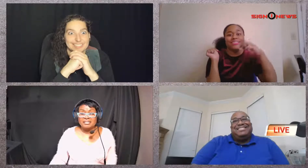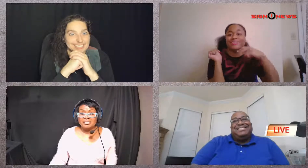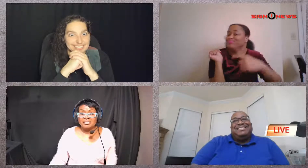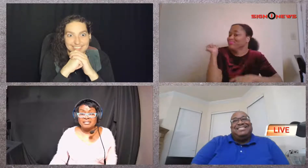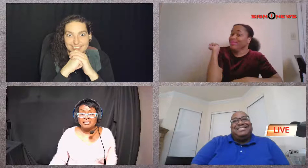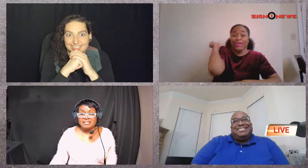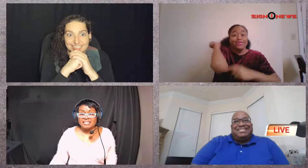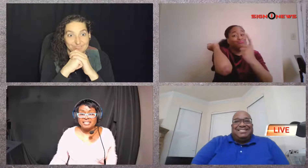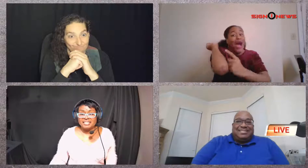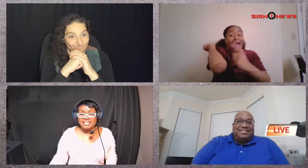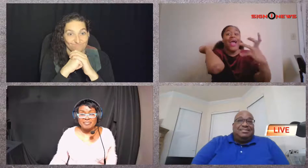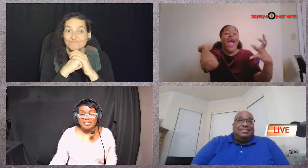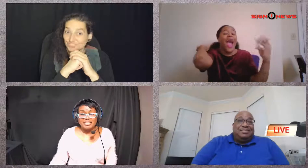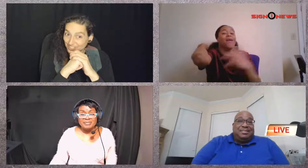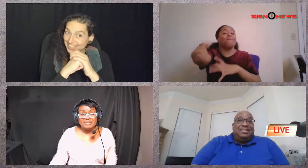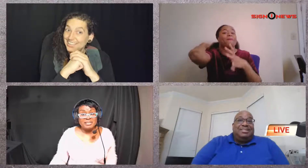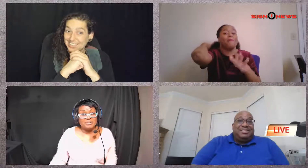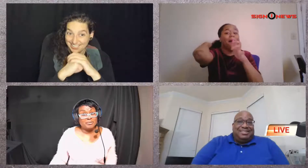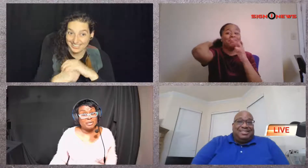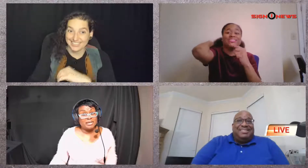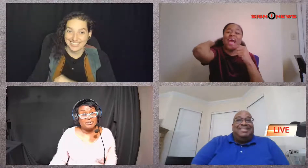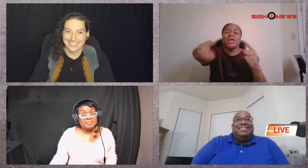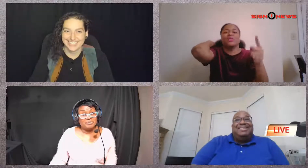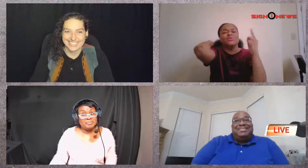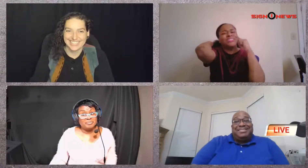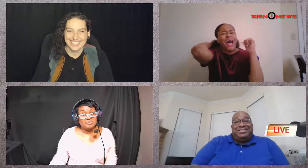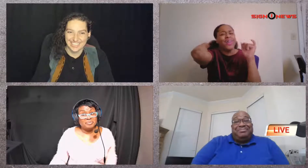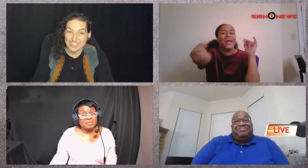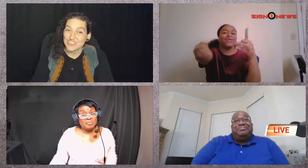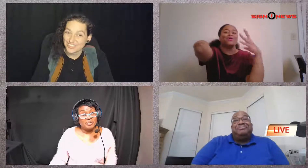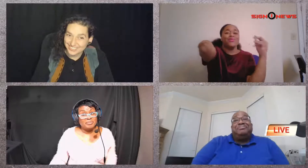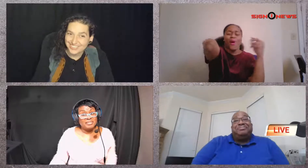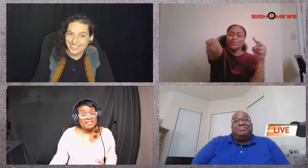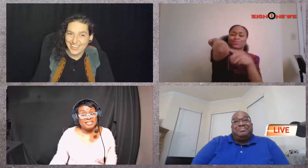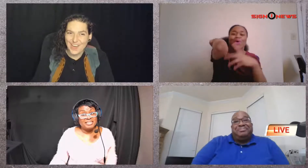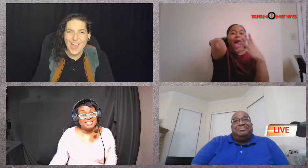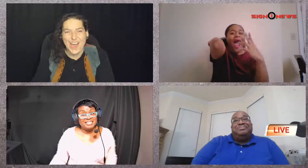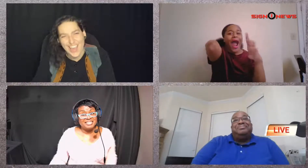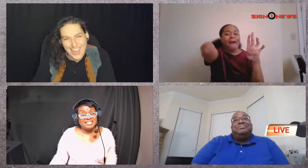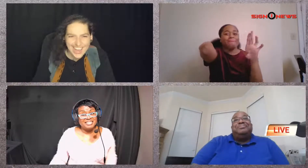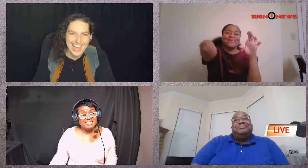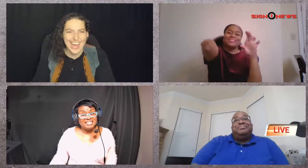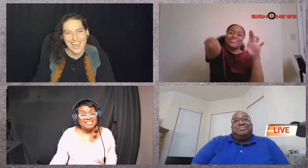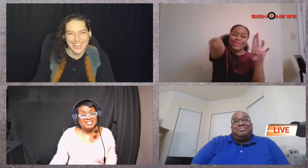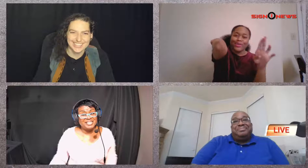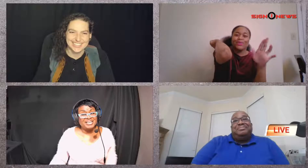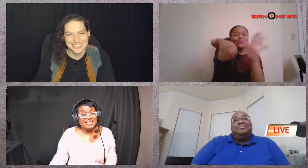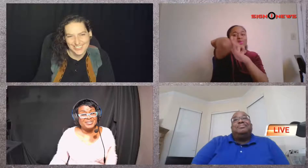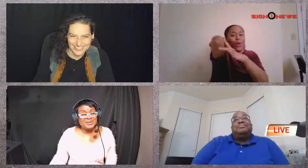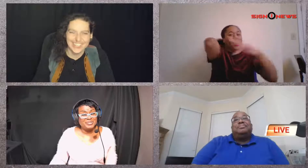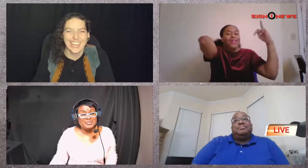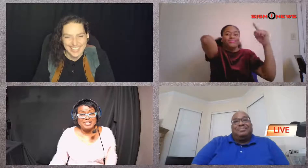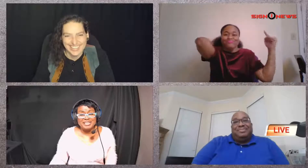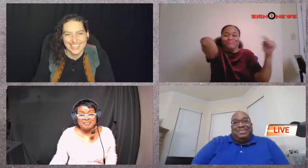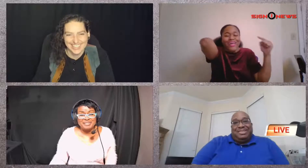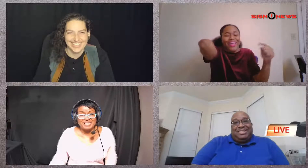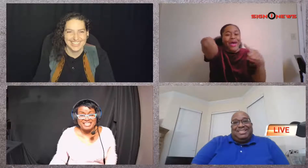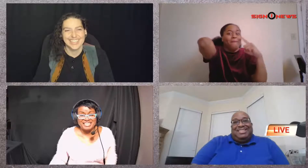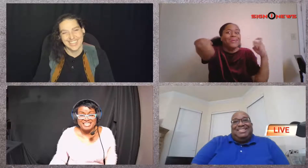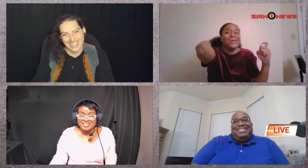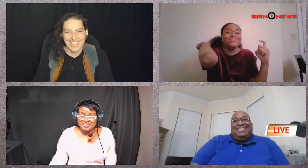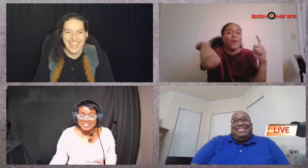Good. And my dad was like, "You're right. Your mom said, sound like you go to